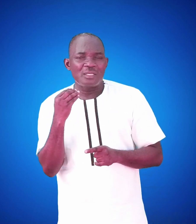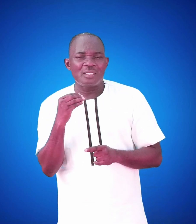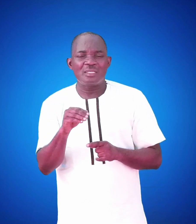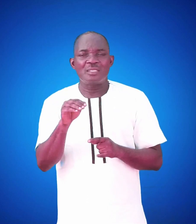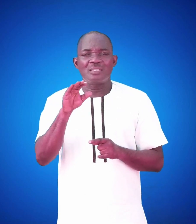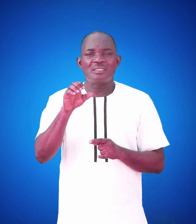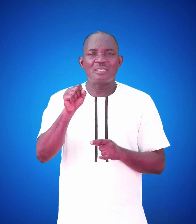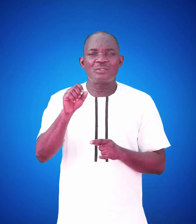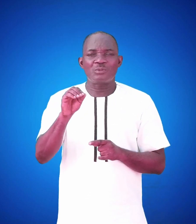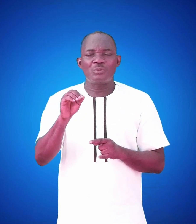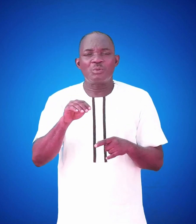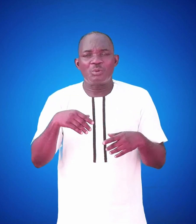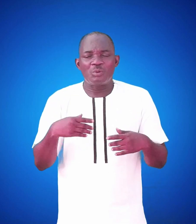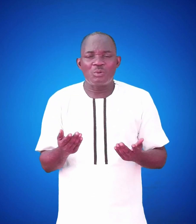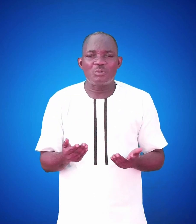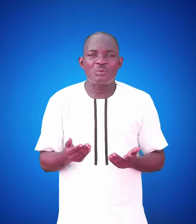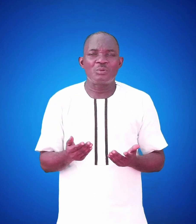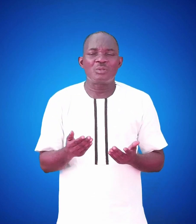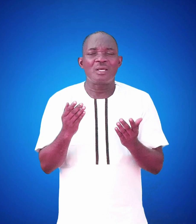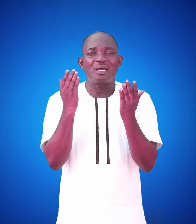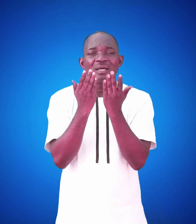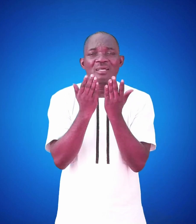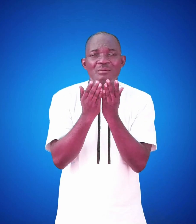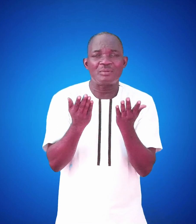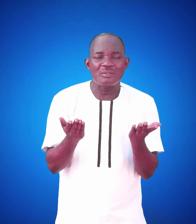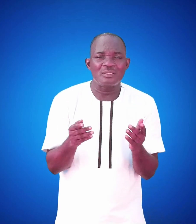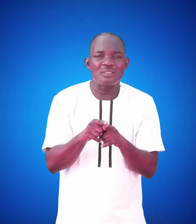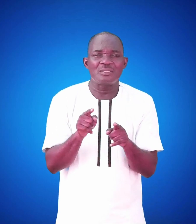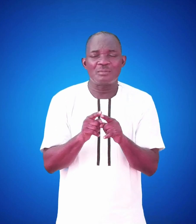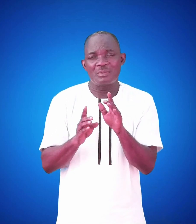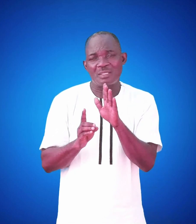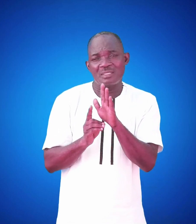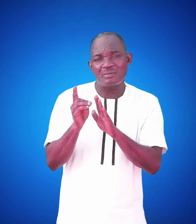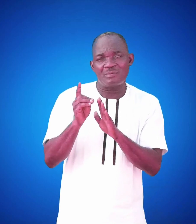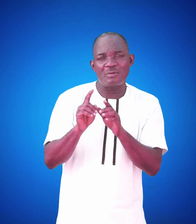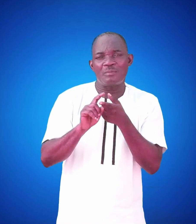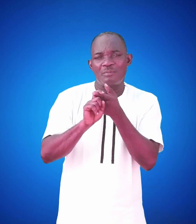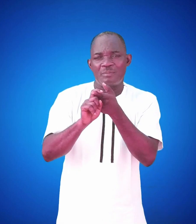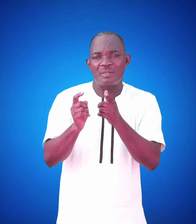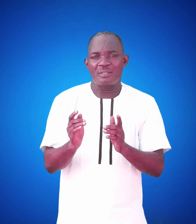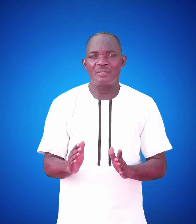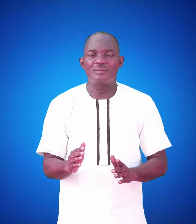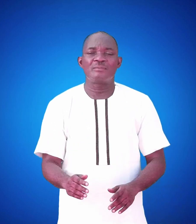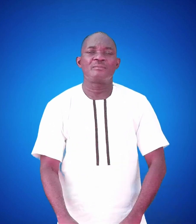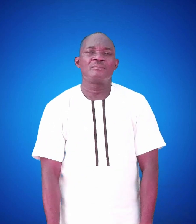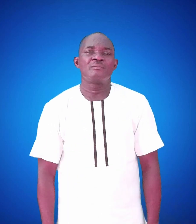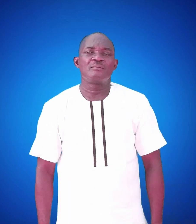civil society organizations, and development partners.